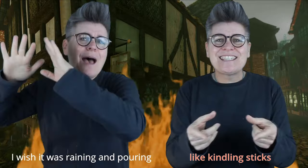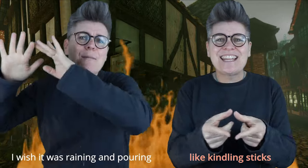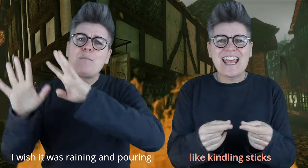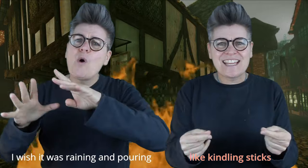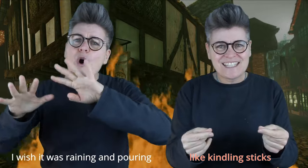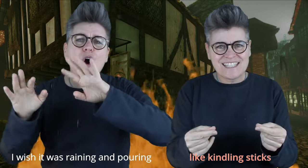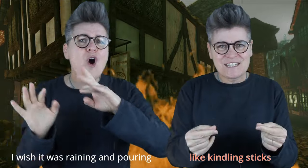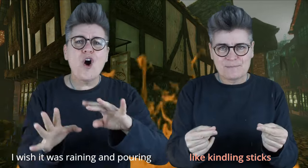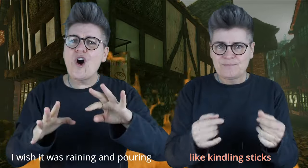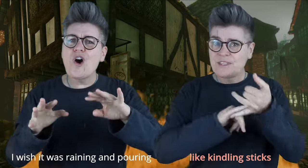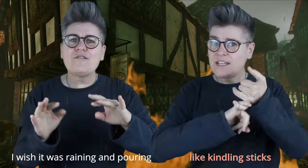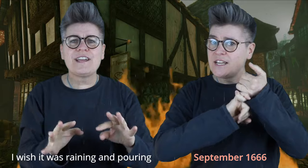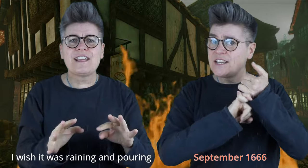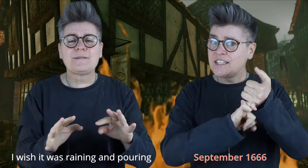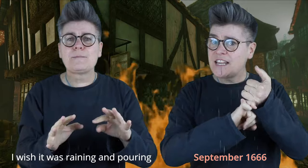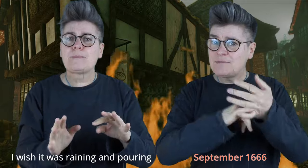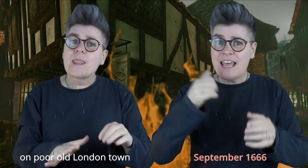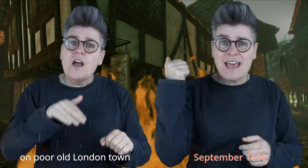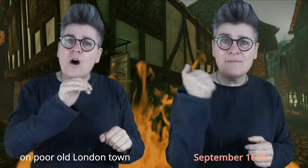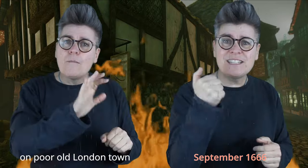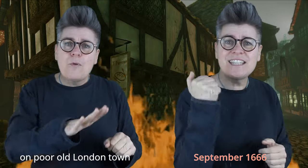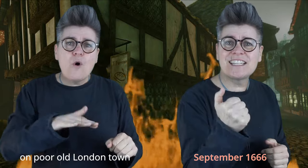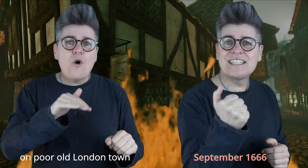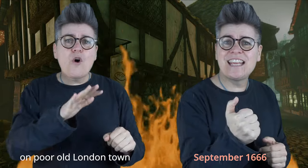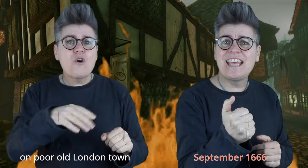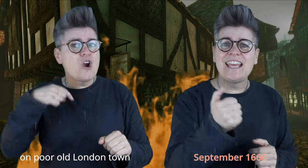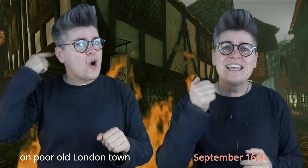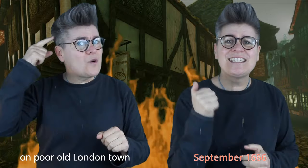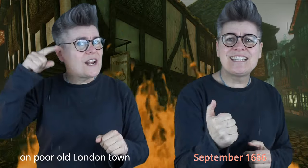town